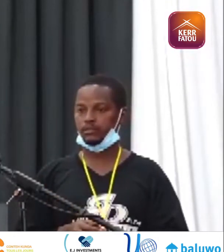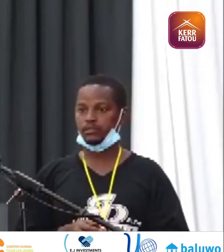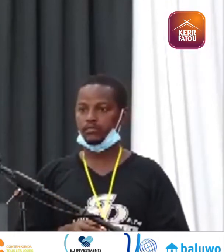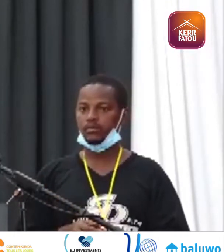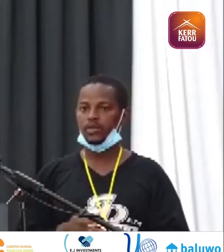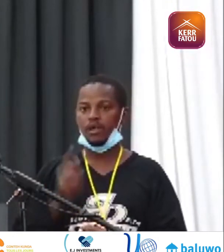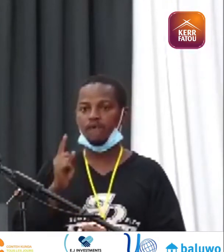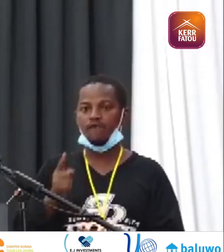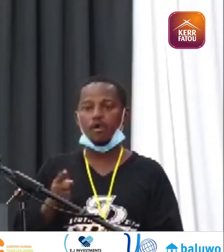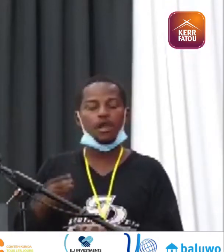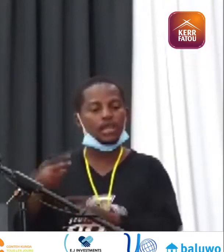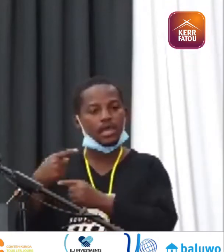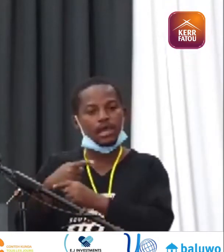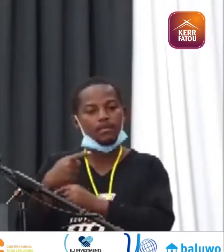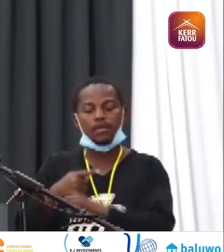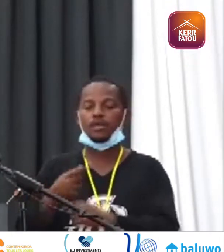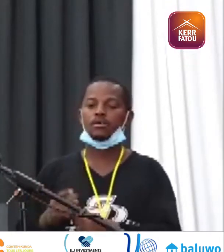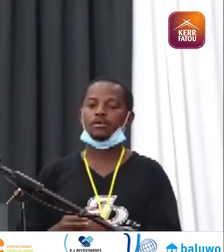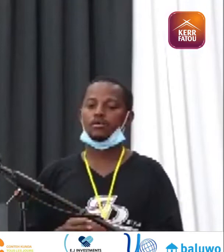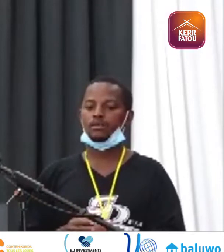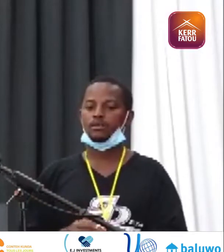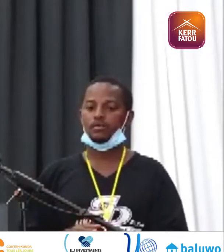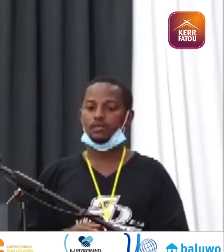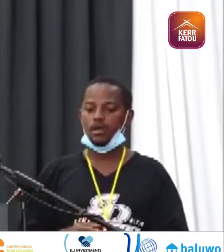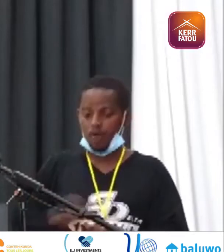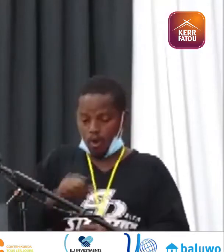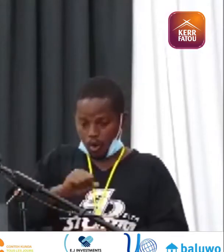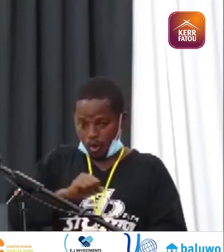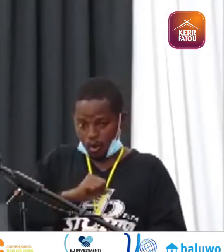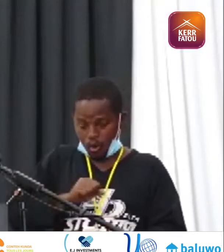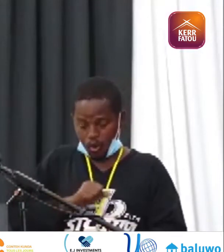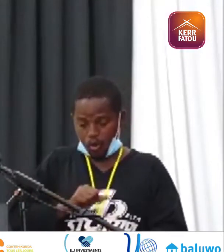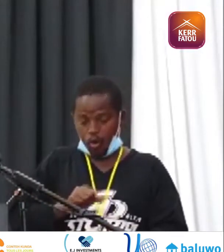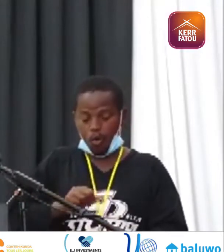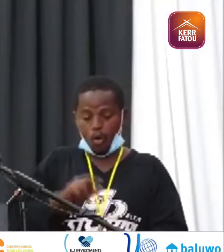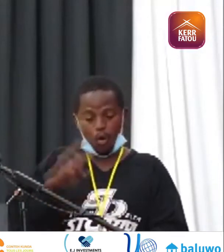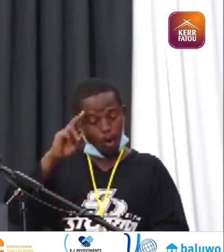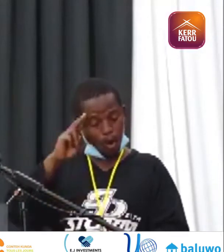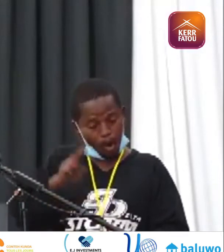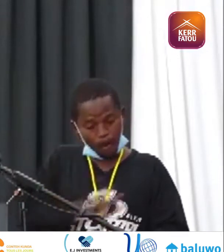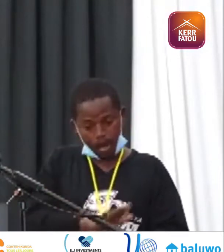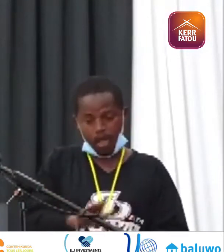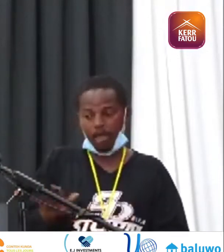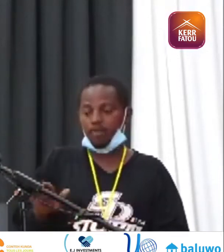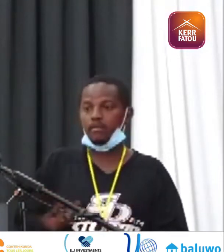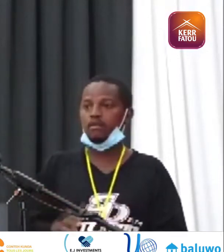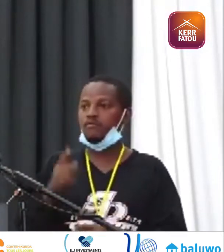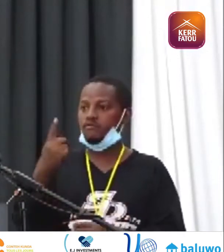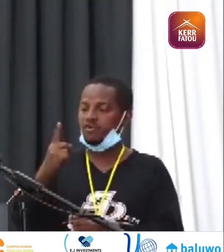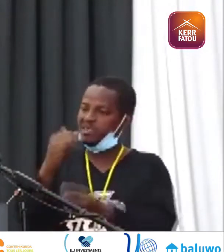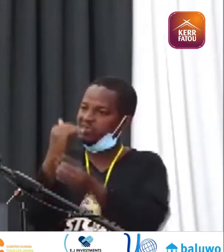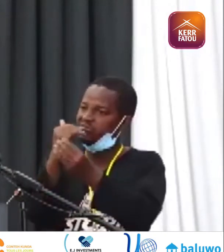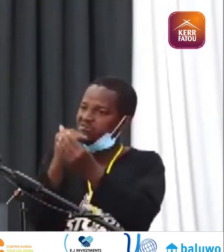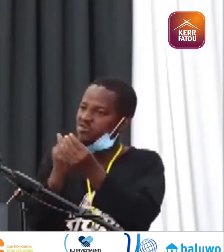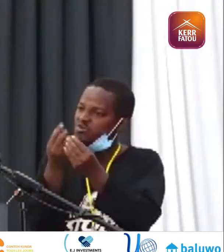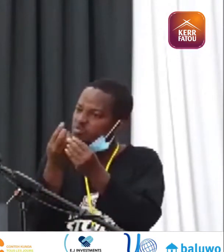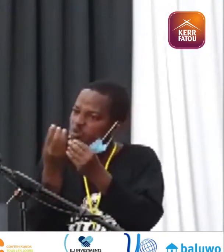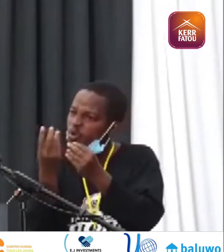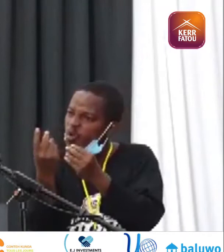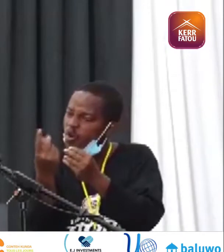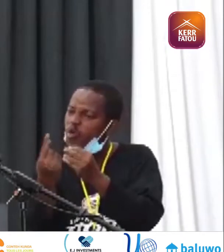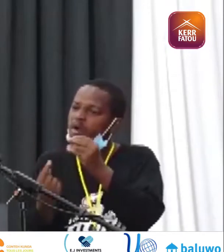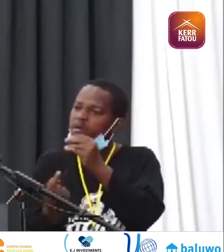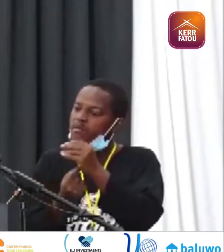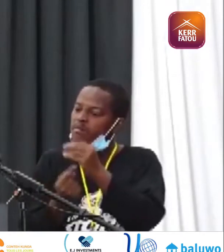for the Gambia, that is our own homeland, let me list a few impactful